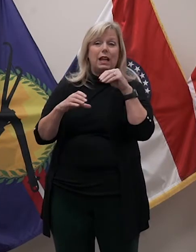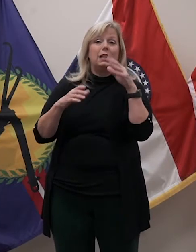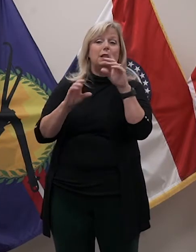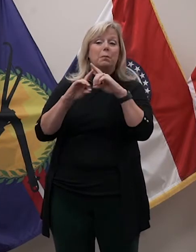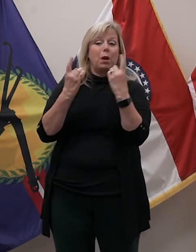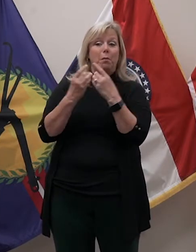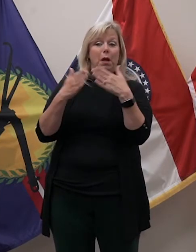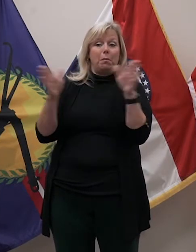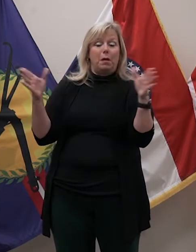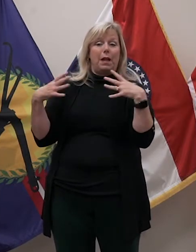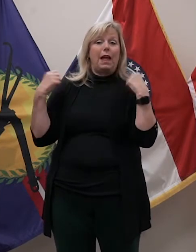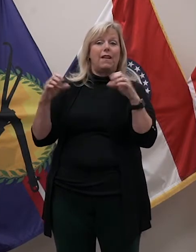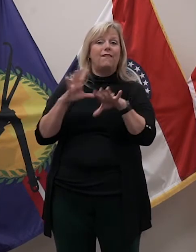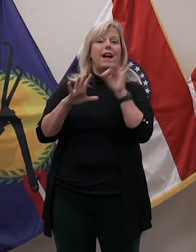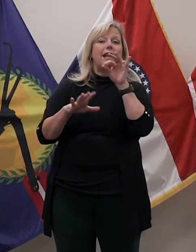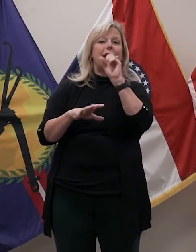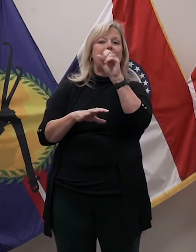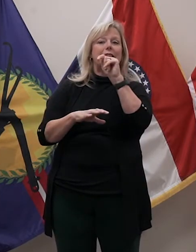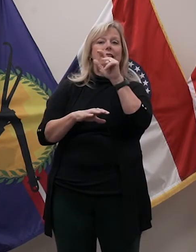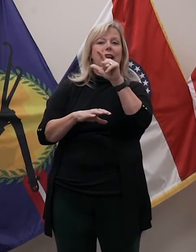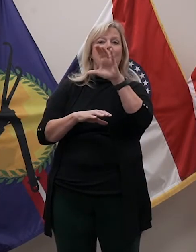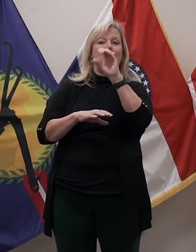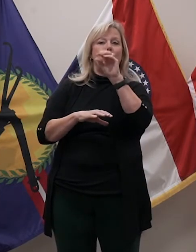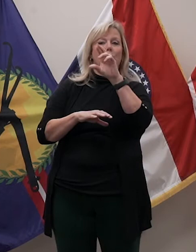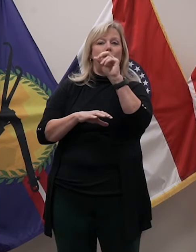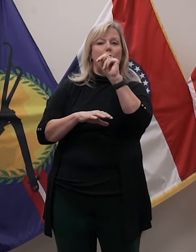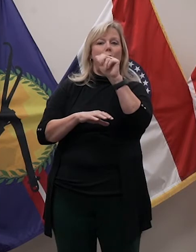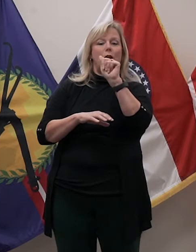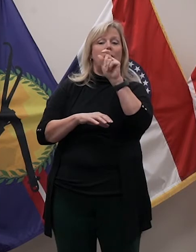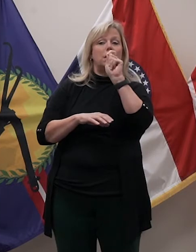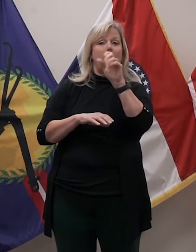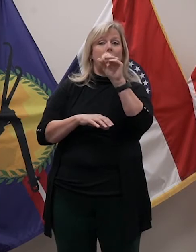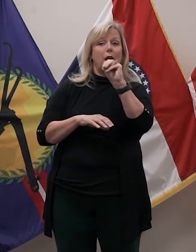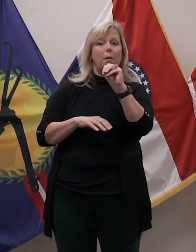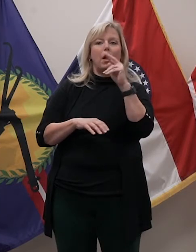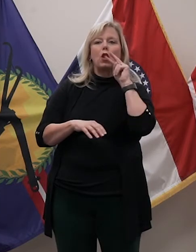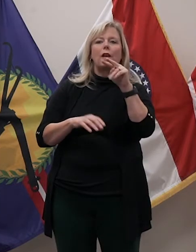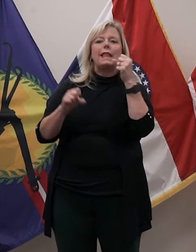at stlcorona.com. Just click on the statistics button.